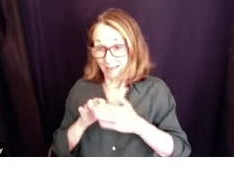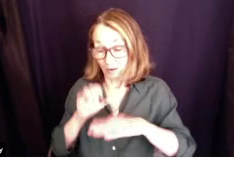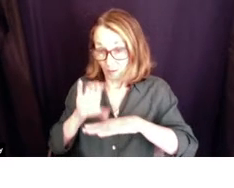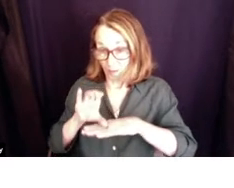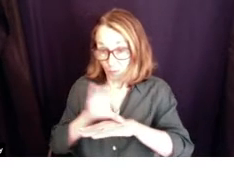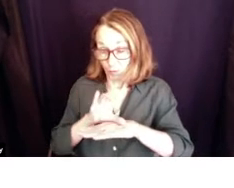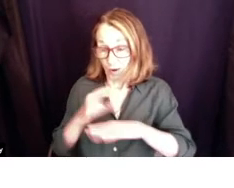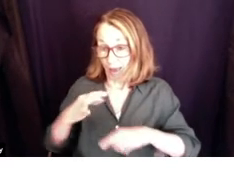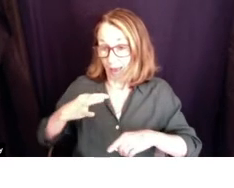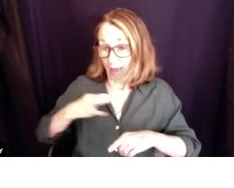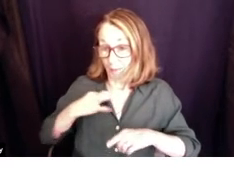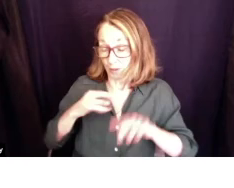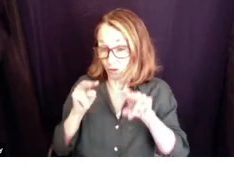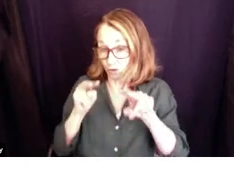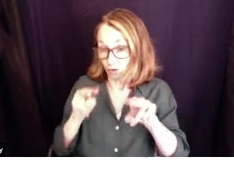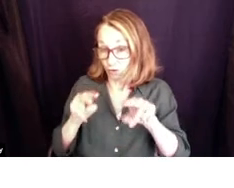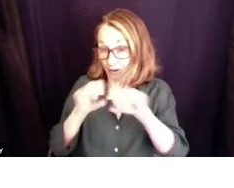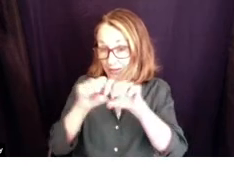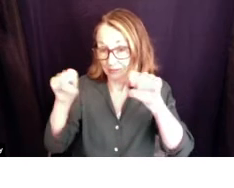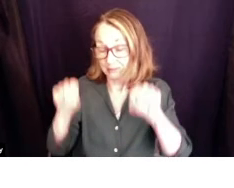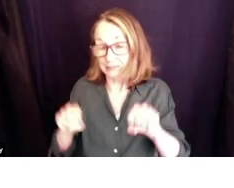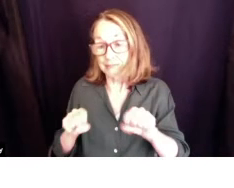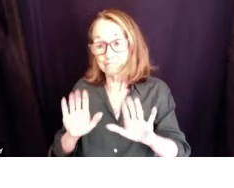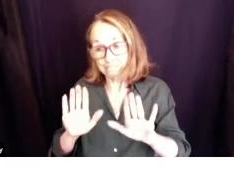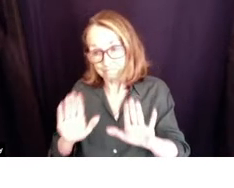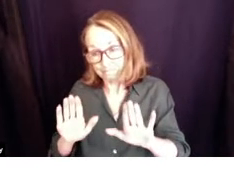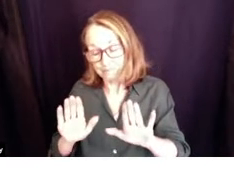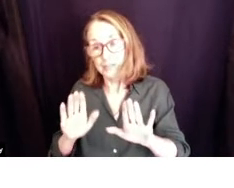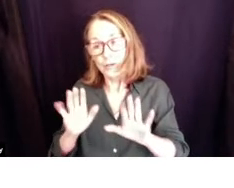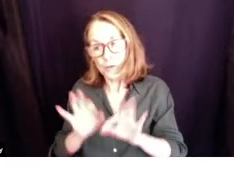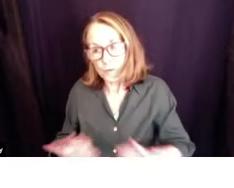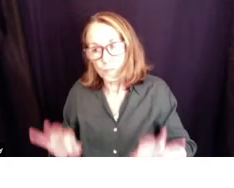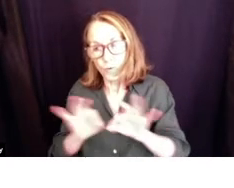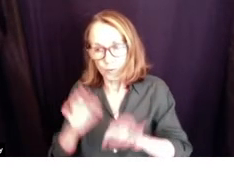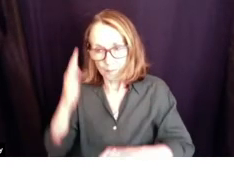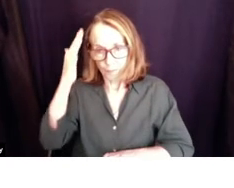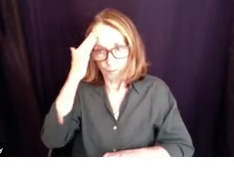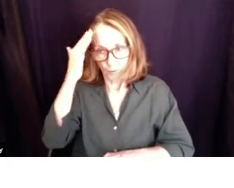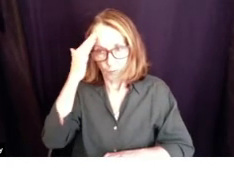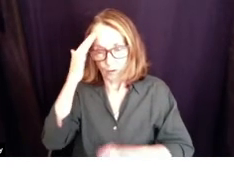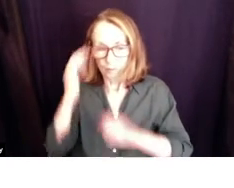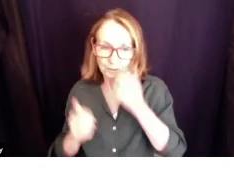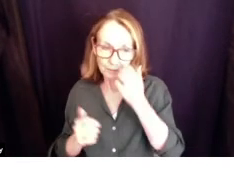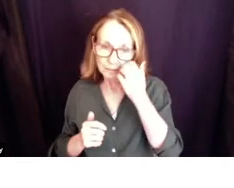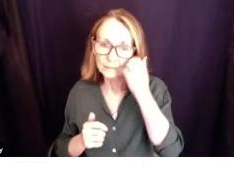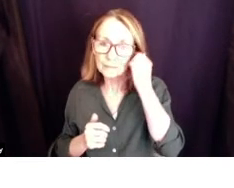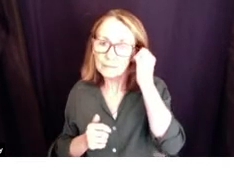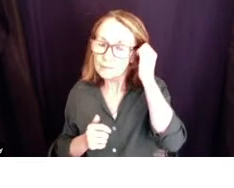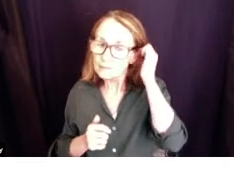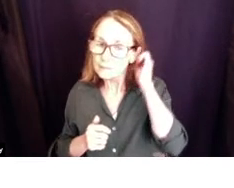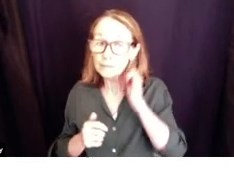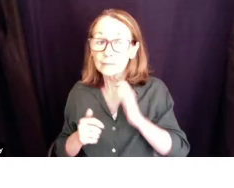Writing for applicant tracking systems is something that you should be doing each time you apply for a